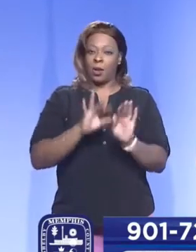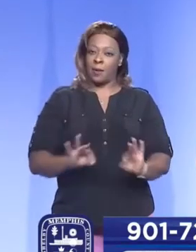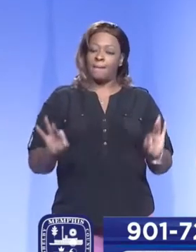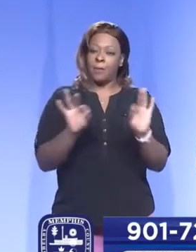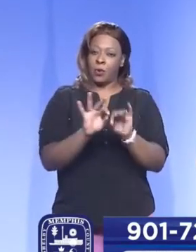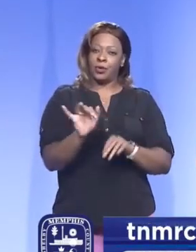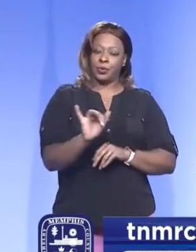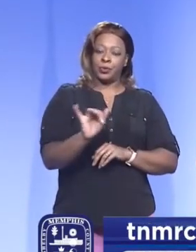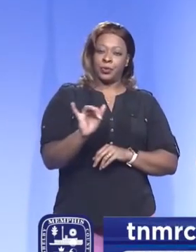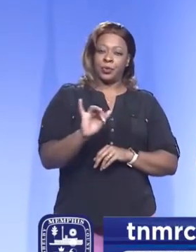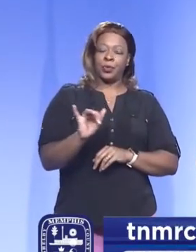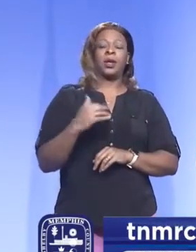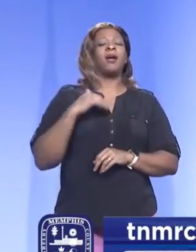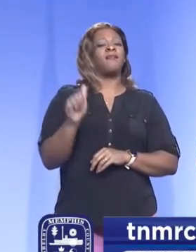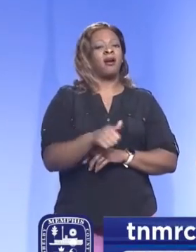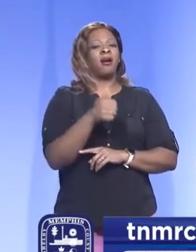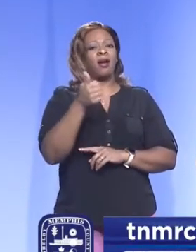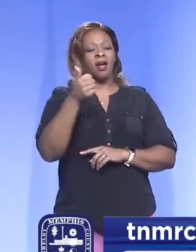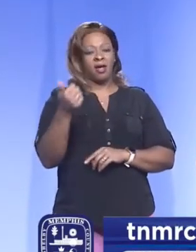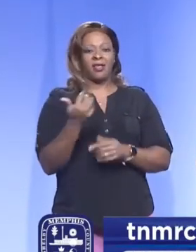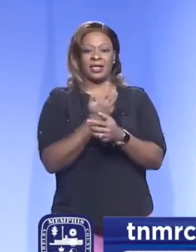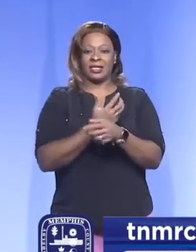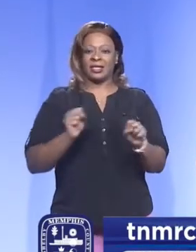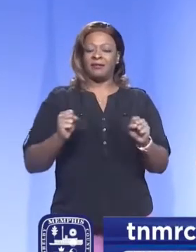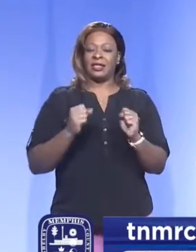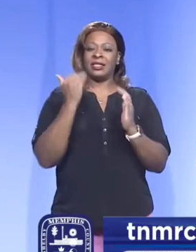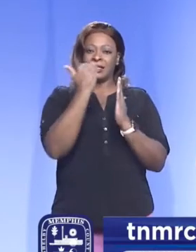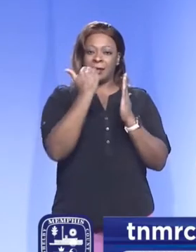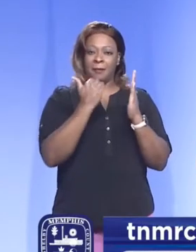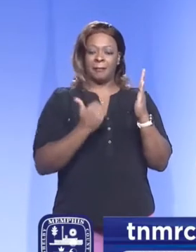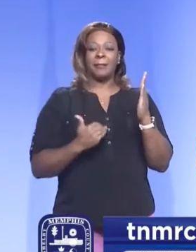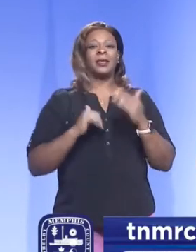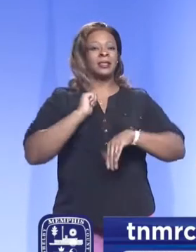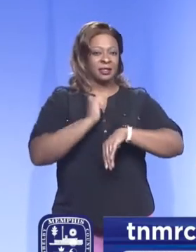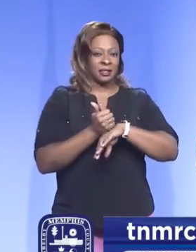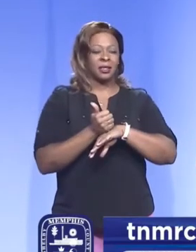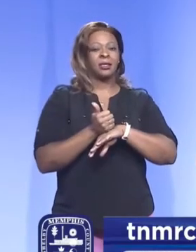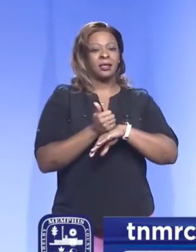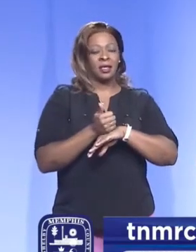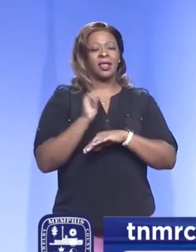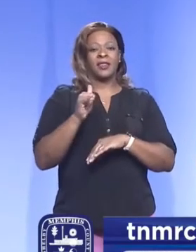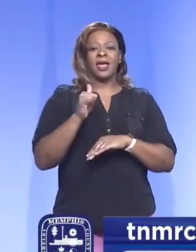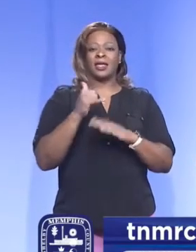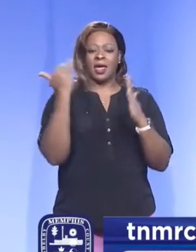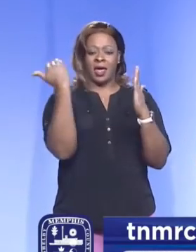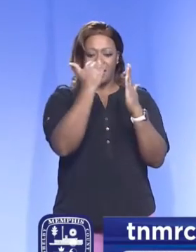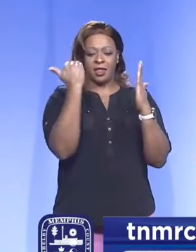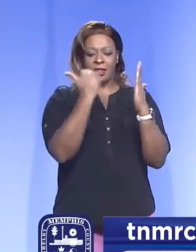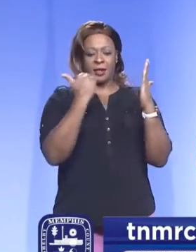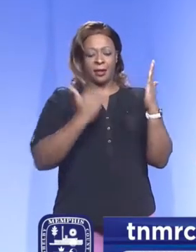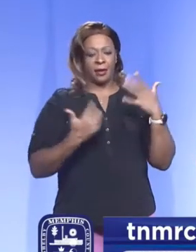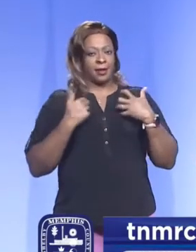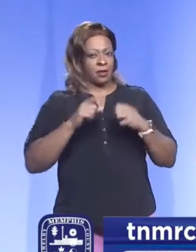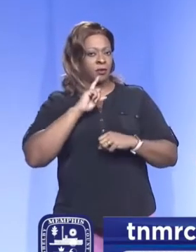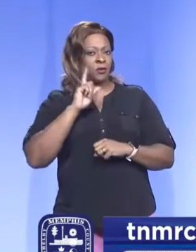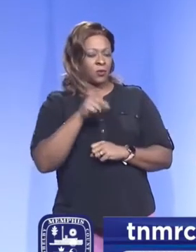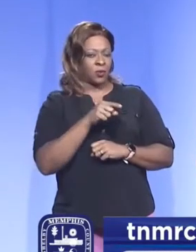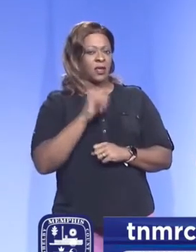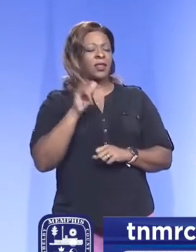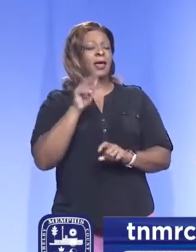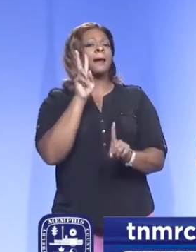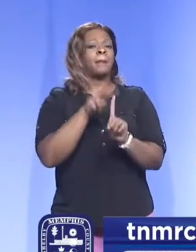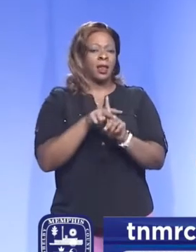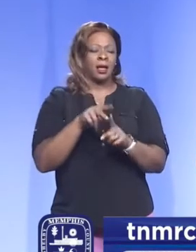important. And there are other safety measures that's in place that's outlined in the health directive that